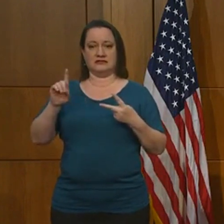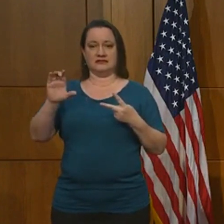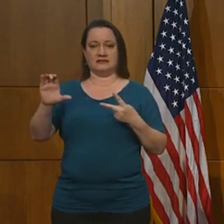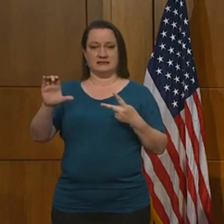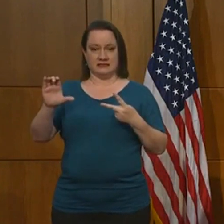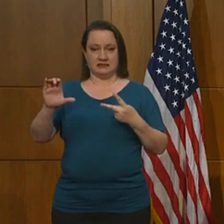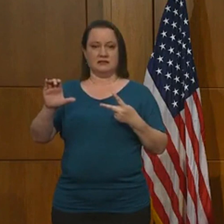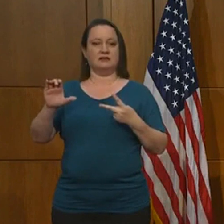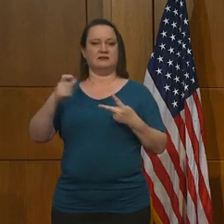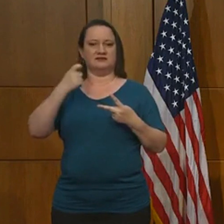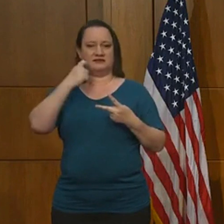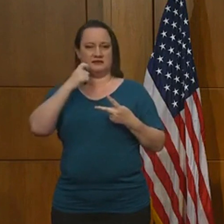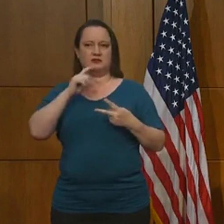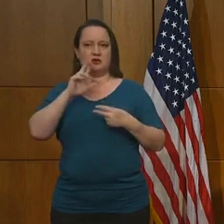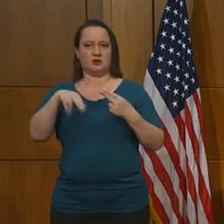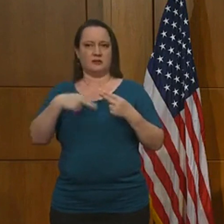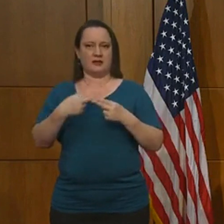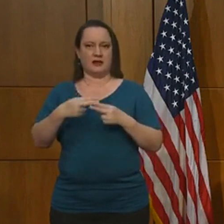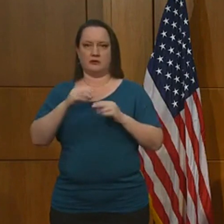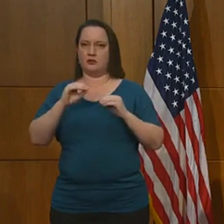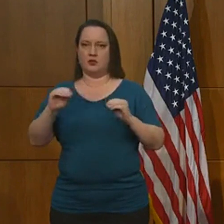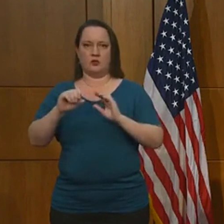infections in long-term care.